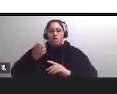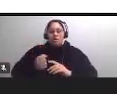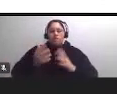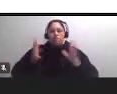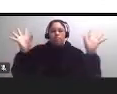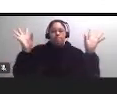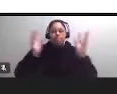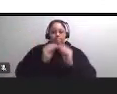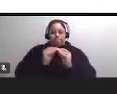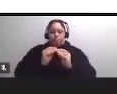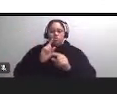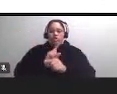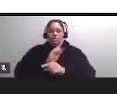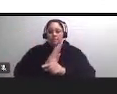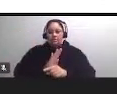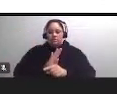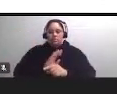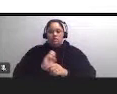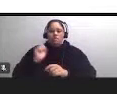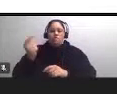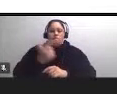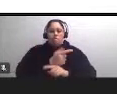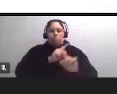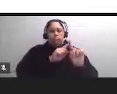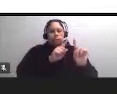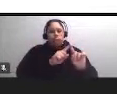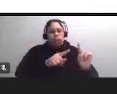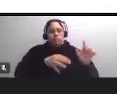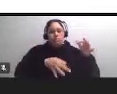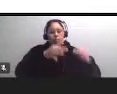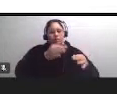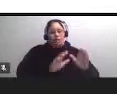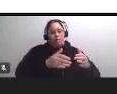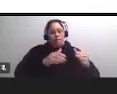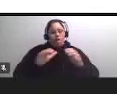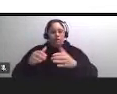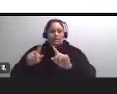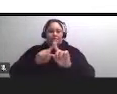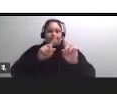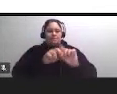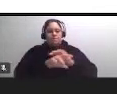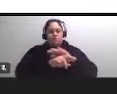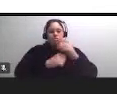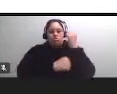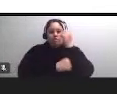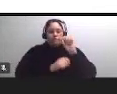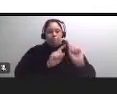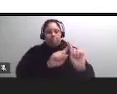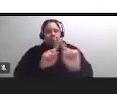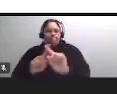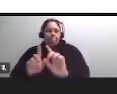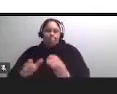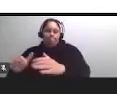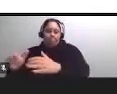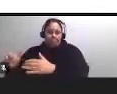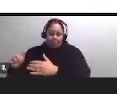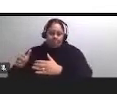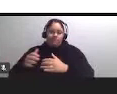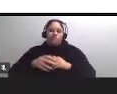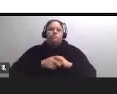compiled a database of all these political party constituency and regional offices, and